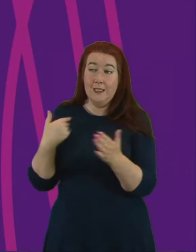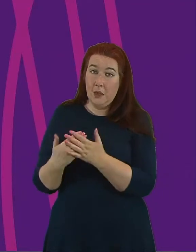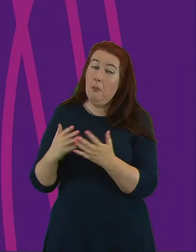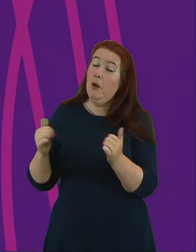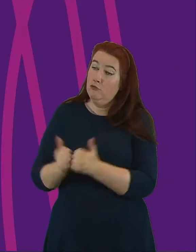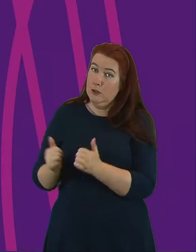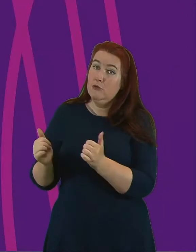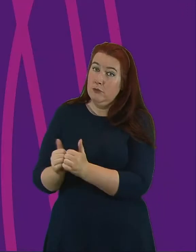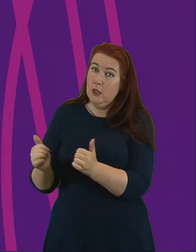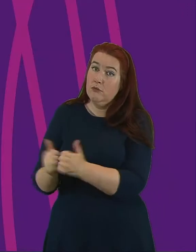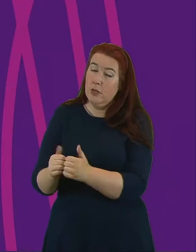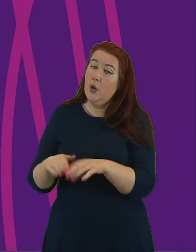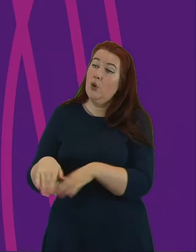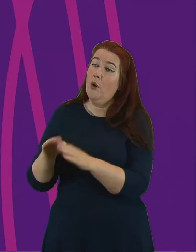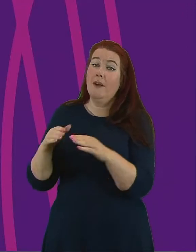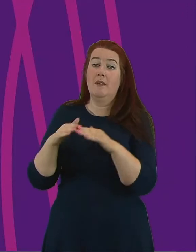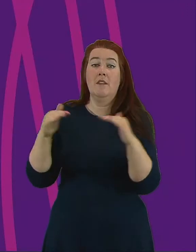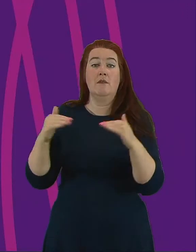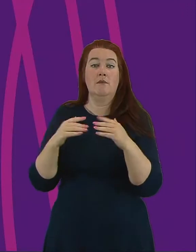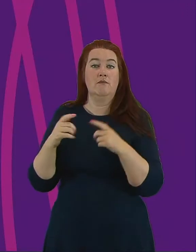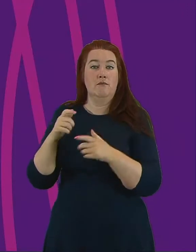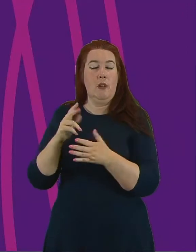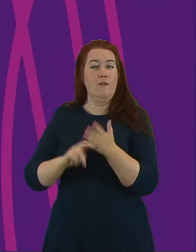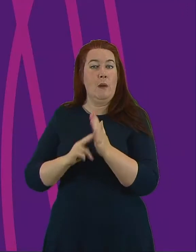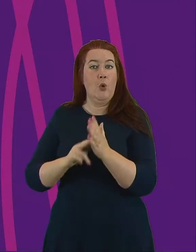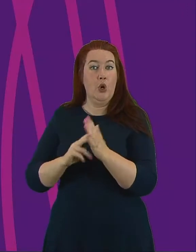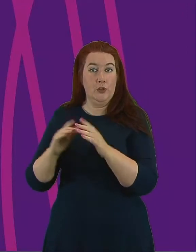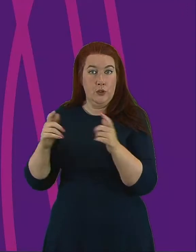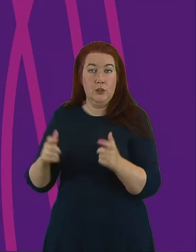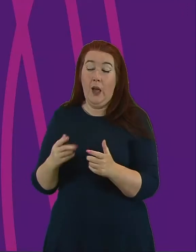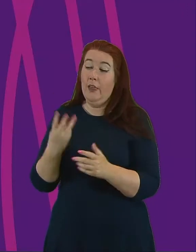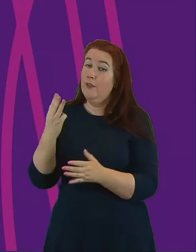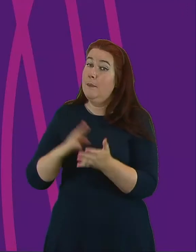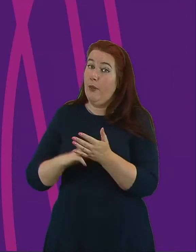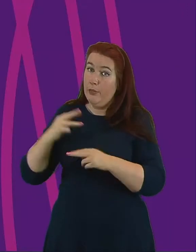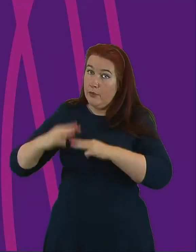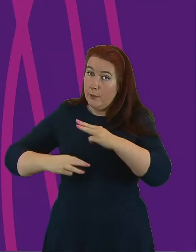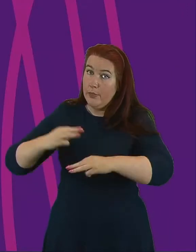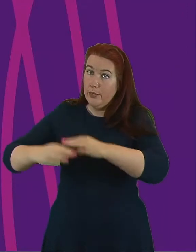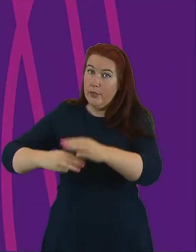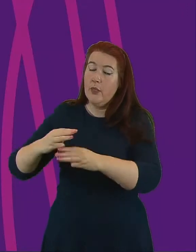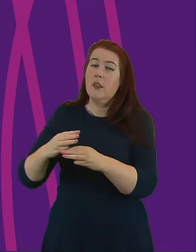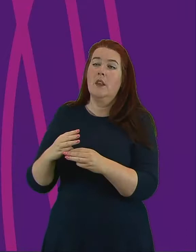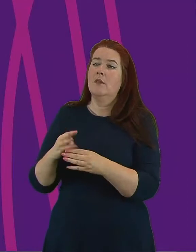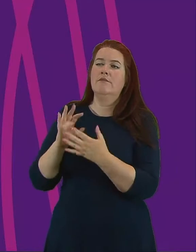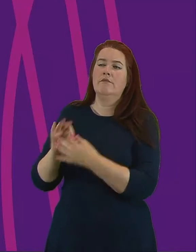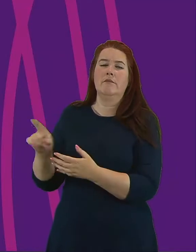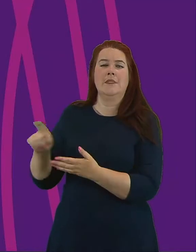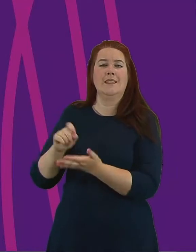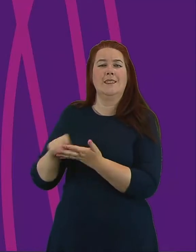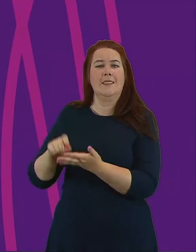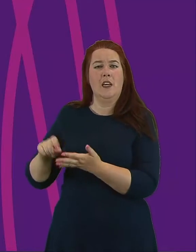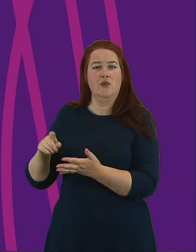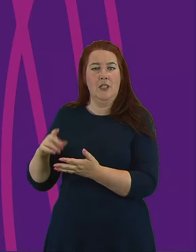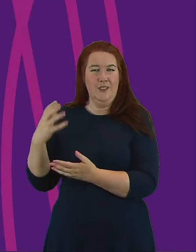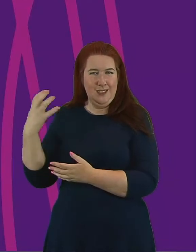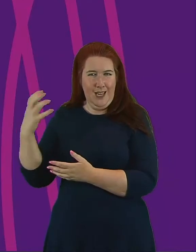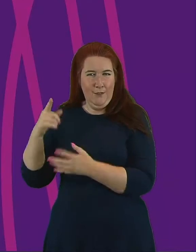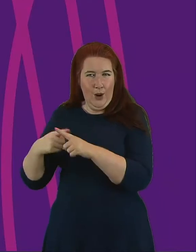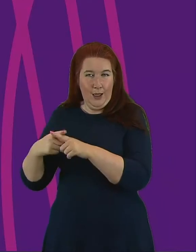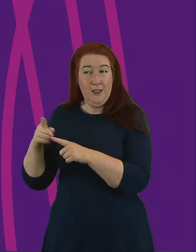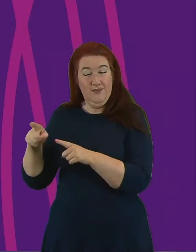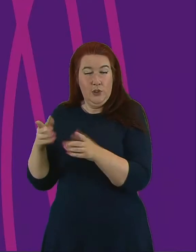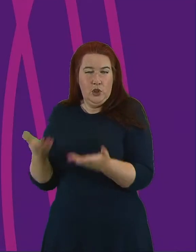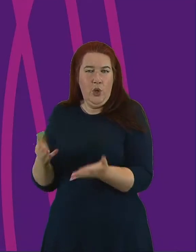common frameworks. And indeed, every 3 months, the relevant Secretary of State in England, it's presently Michael Gove, has to publish a